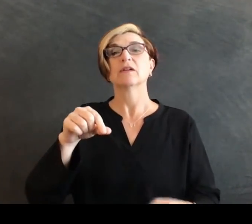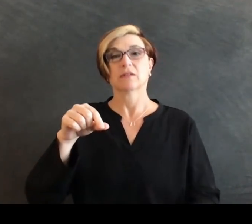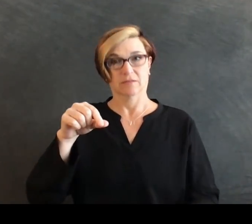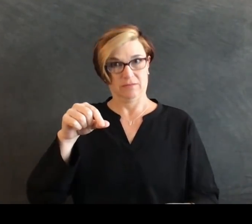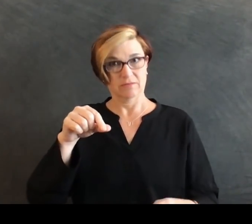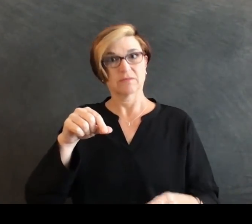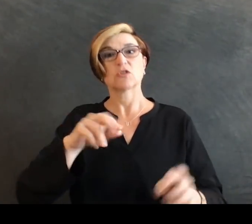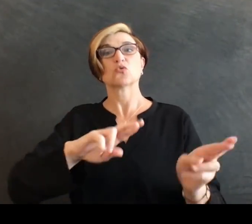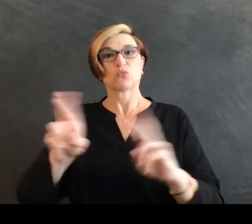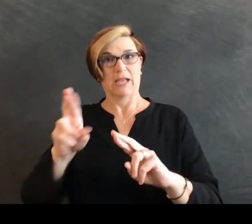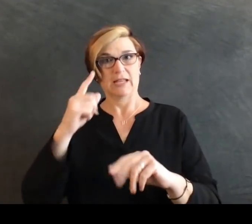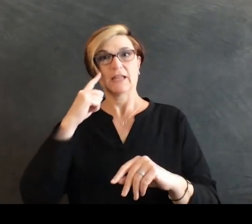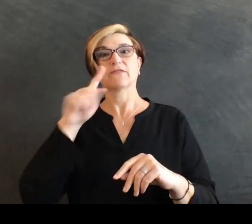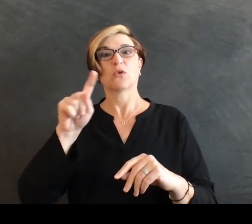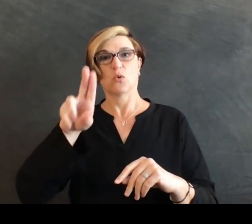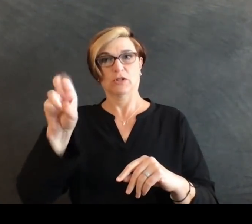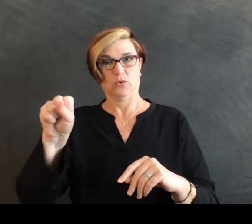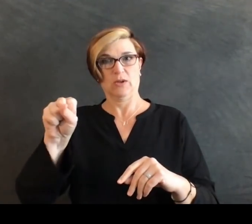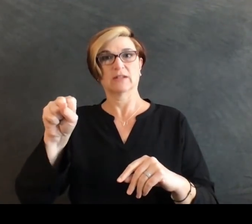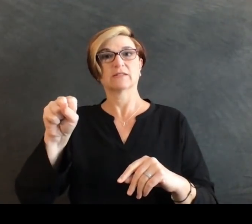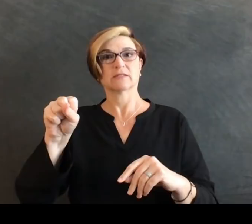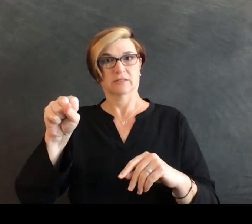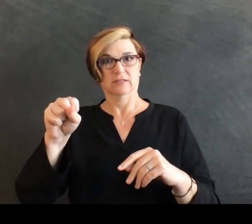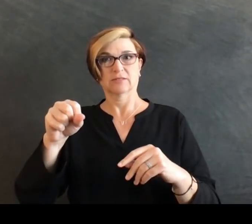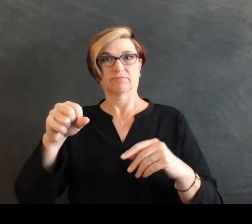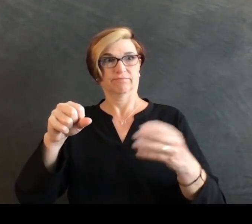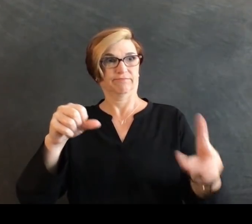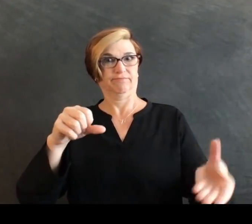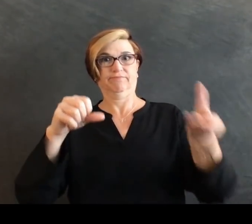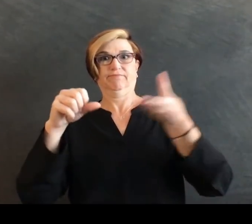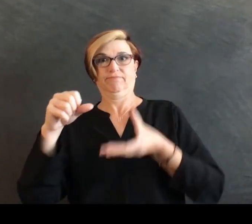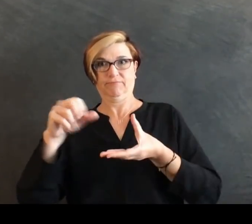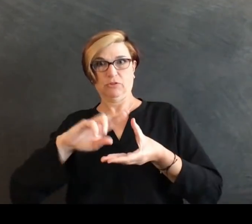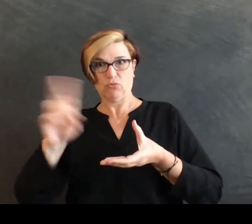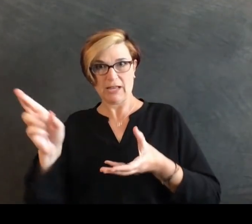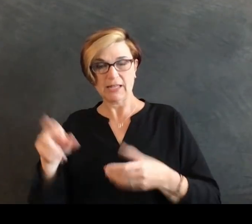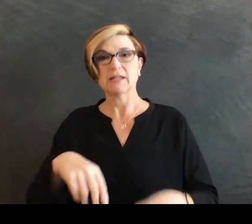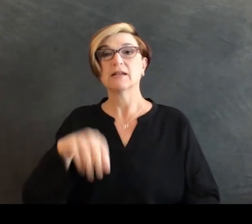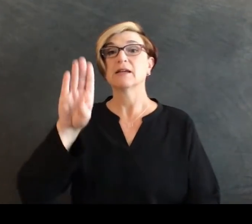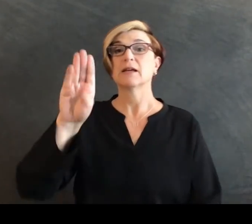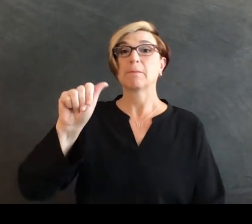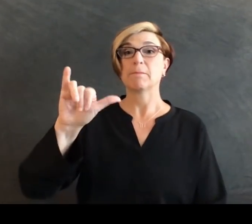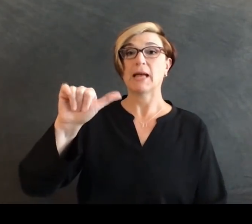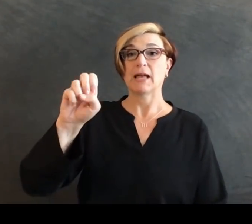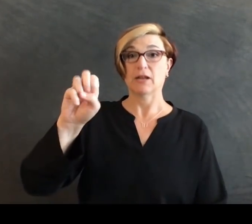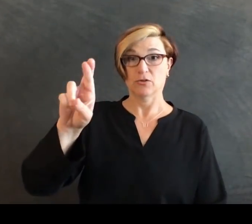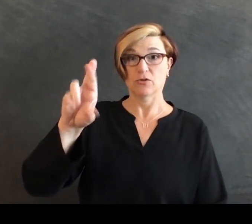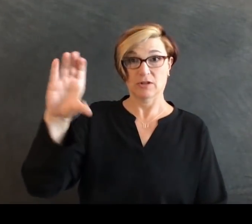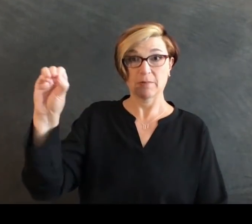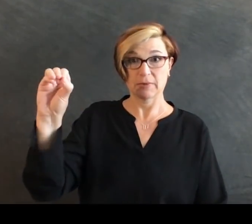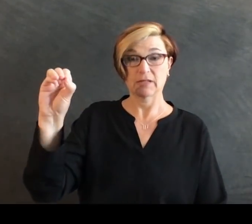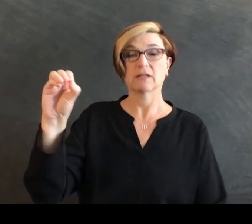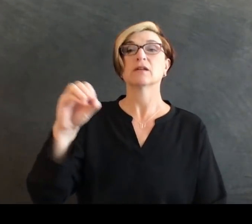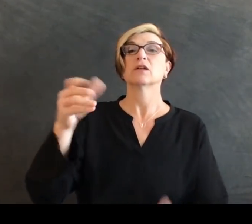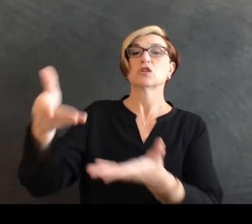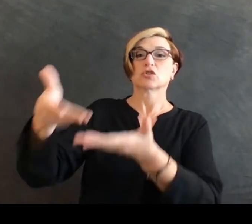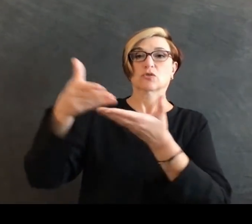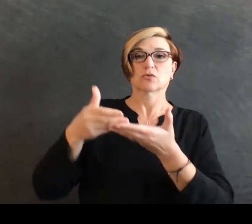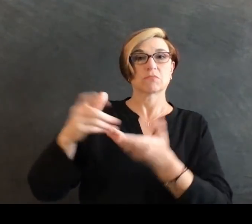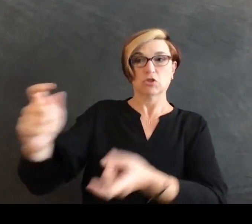government. It's been given. And Bayer has donated 1 million doses of the